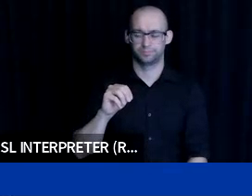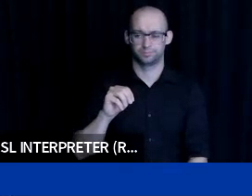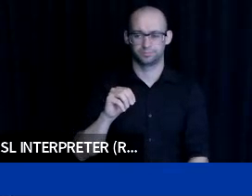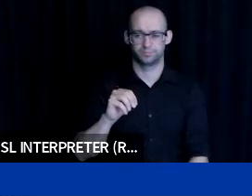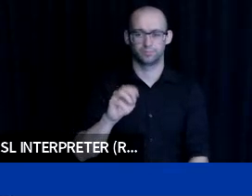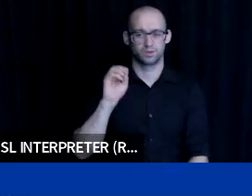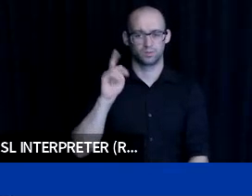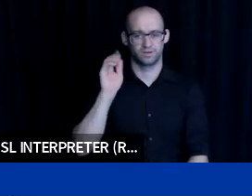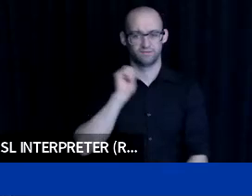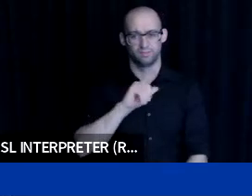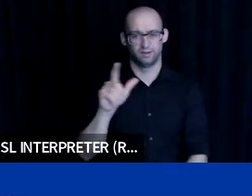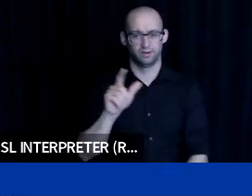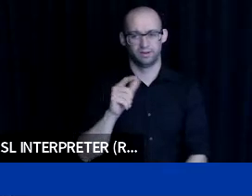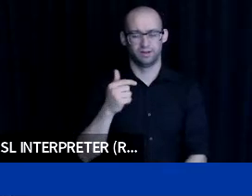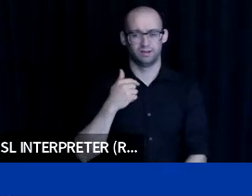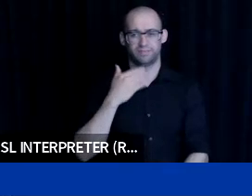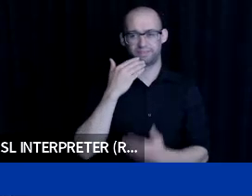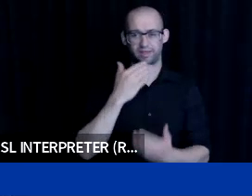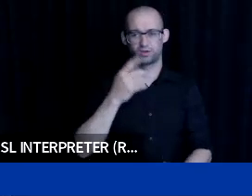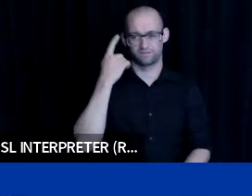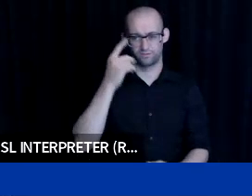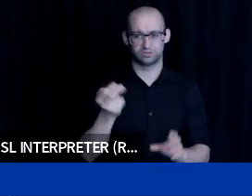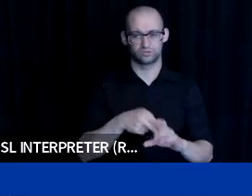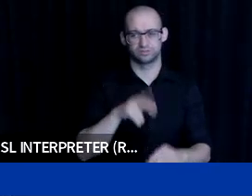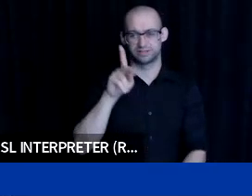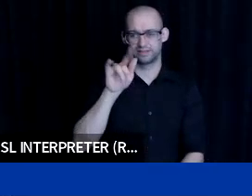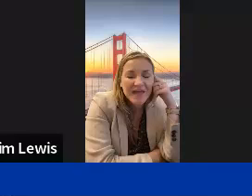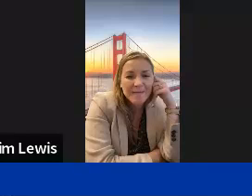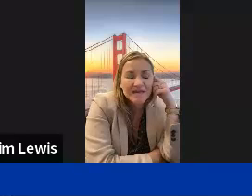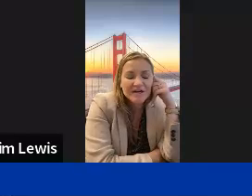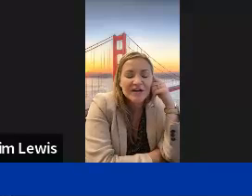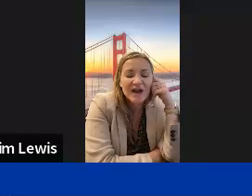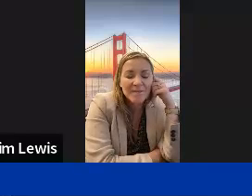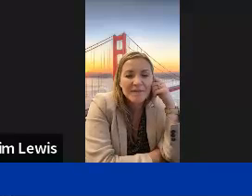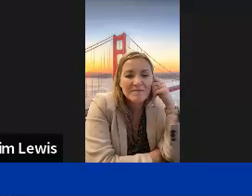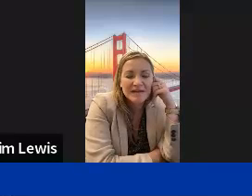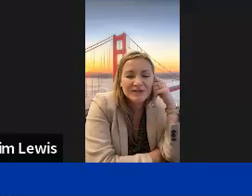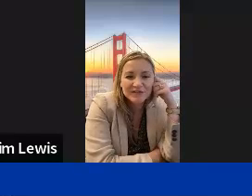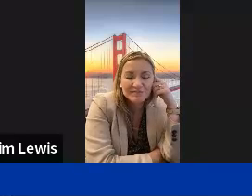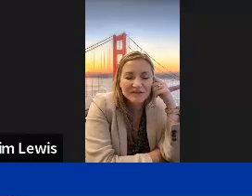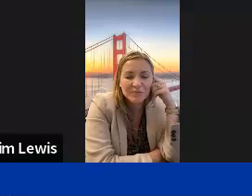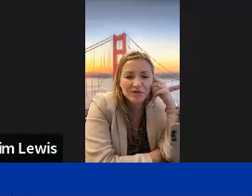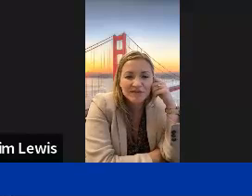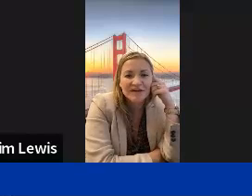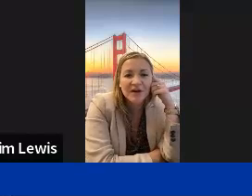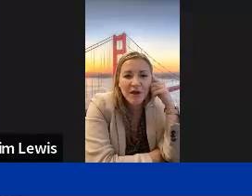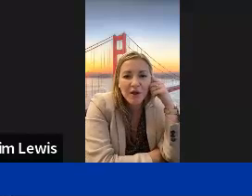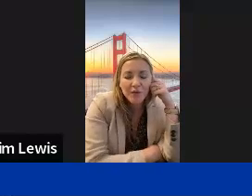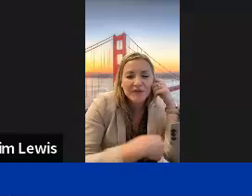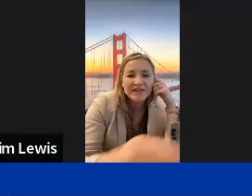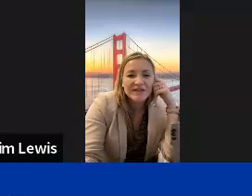Hey everyone, thanks for joining. Kim Lewis with Scenic. I would definitely agree that peer mentors and peer supports